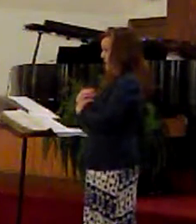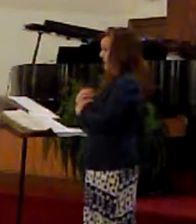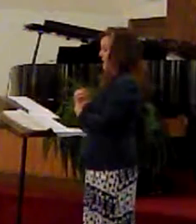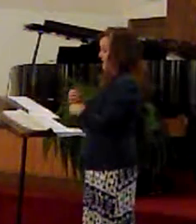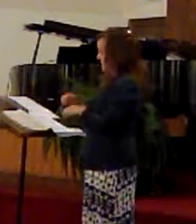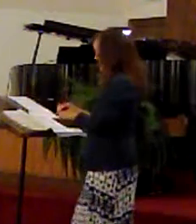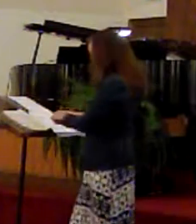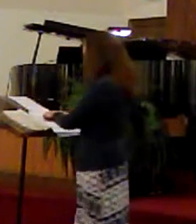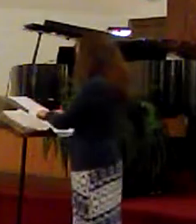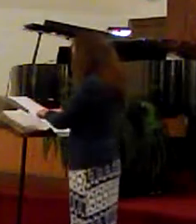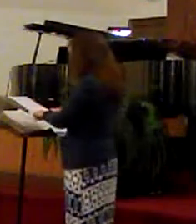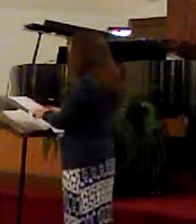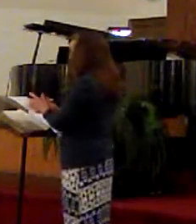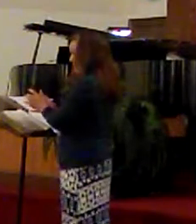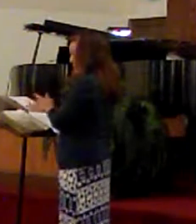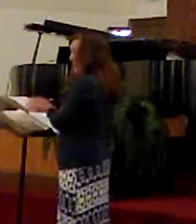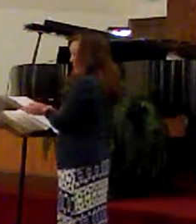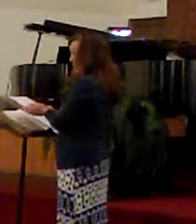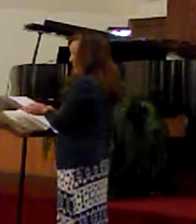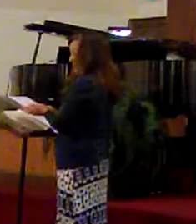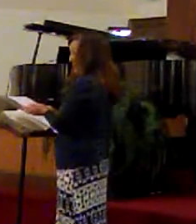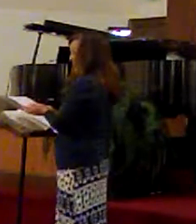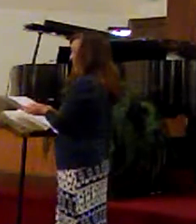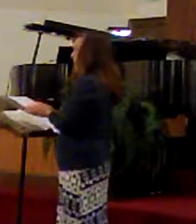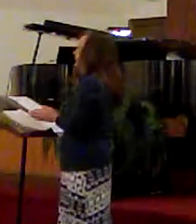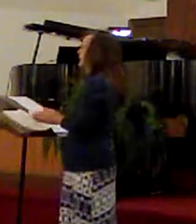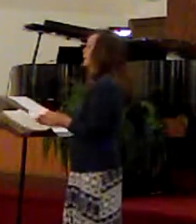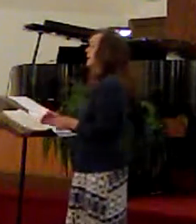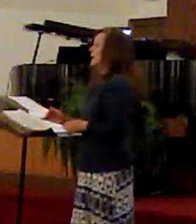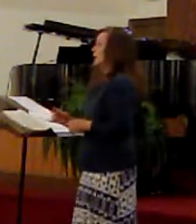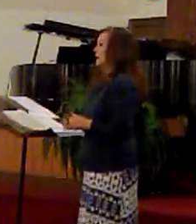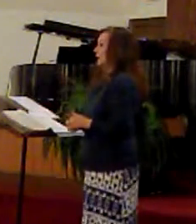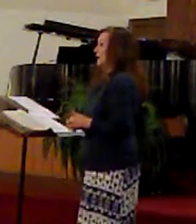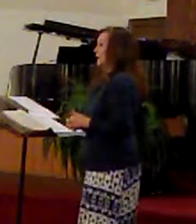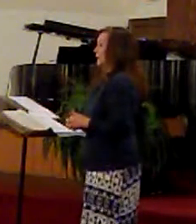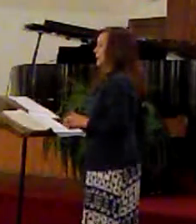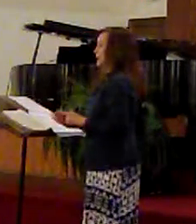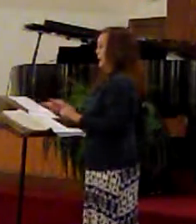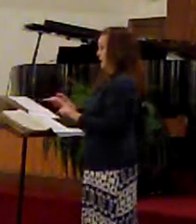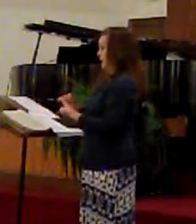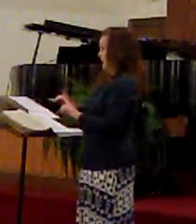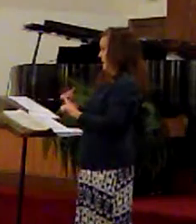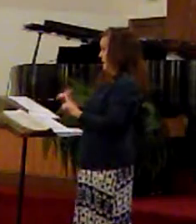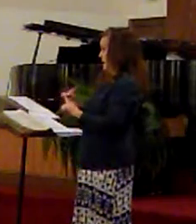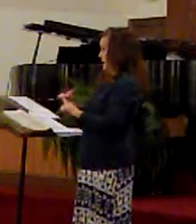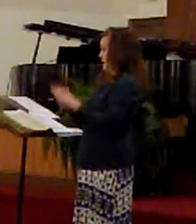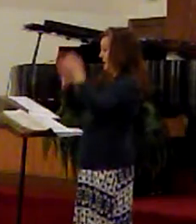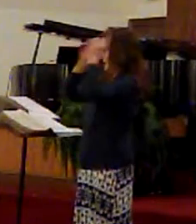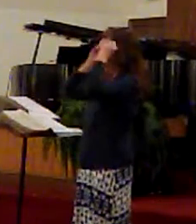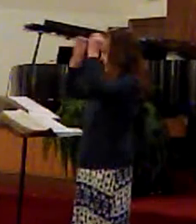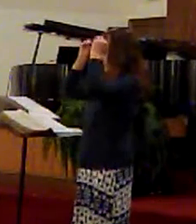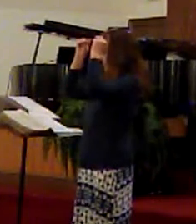more, but it's also that then I can teach it to